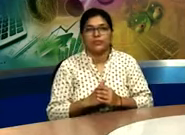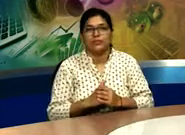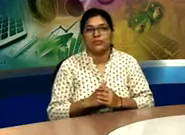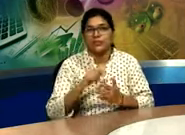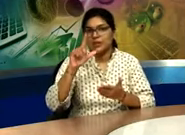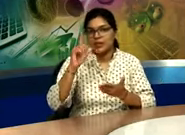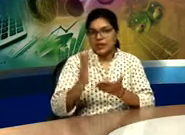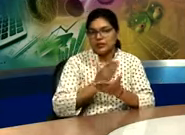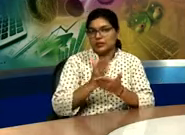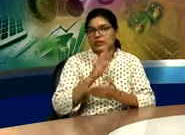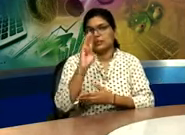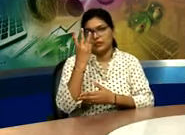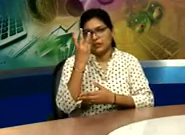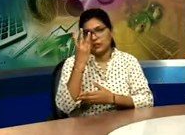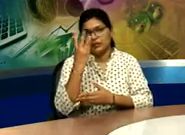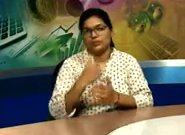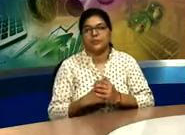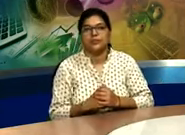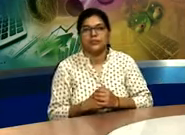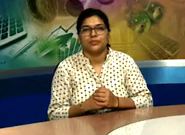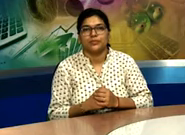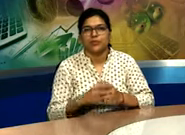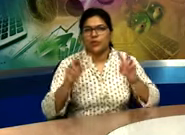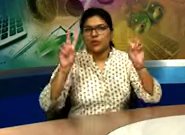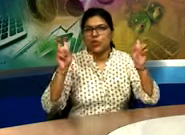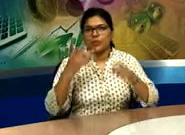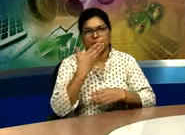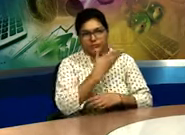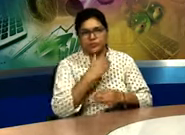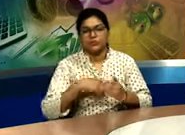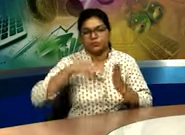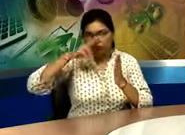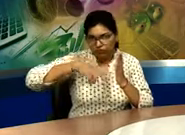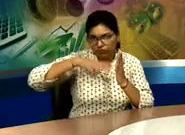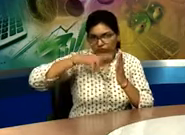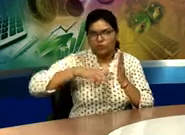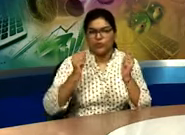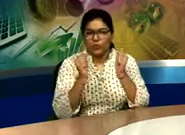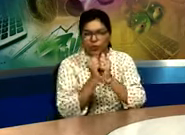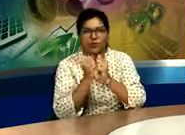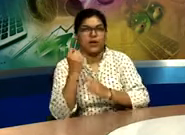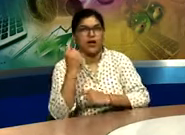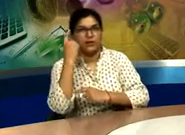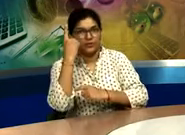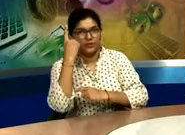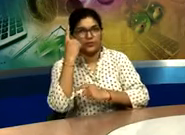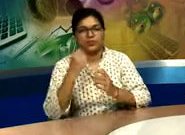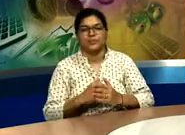level. This is lesson number 3. Lesson number is on the screen and name of the lesson is Reading